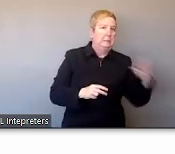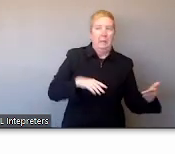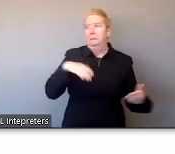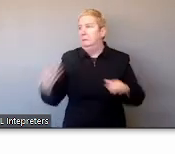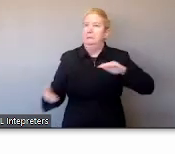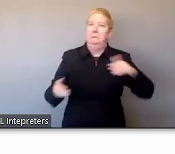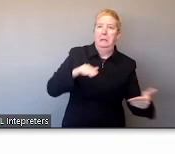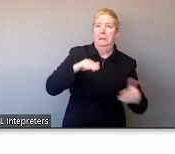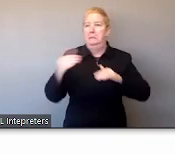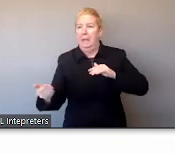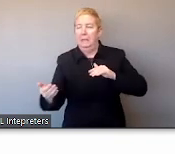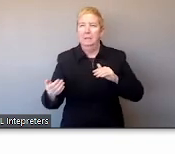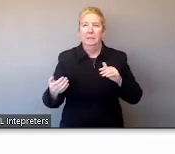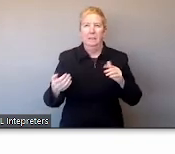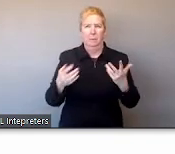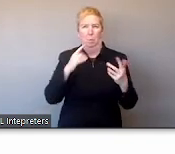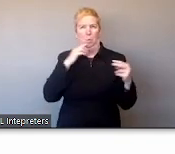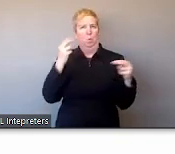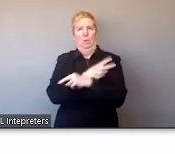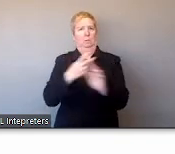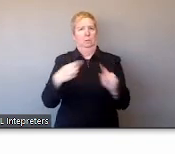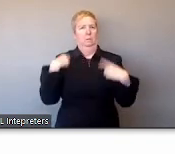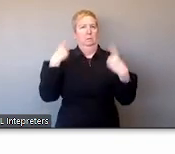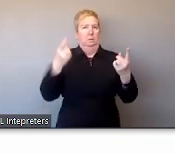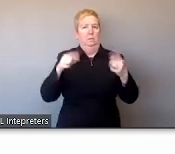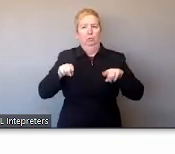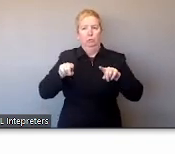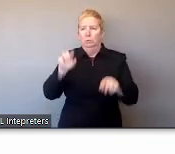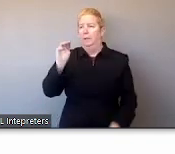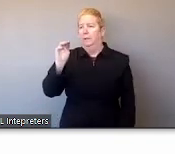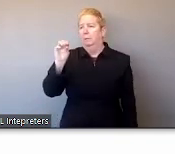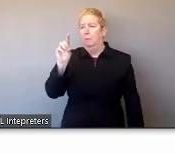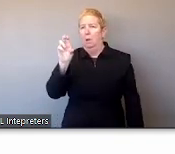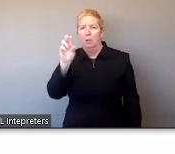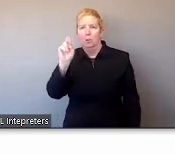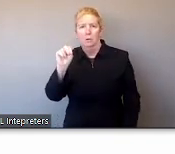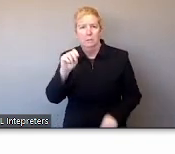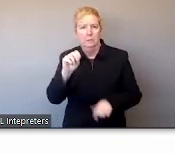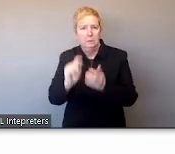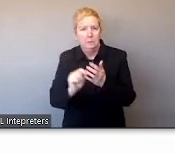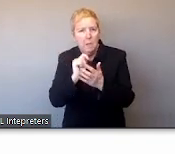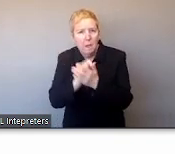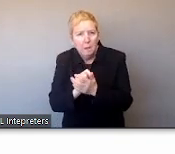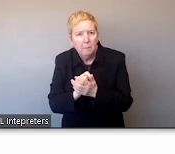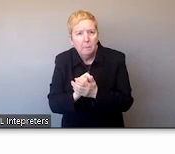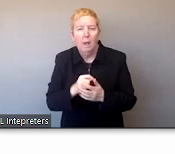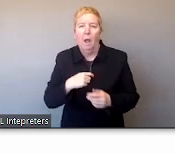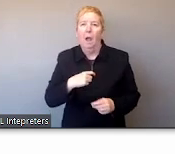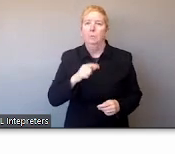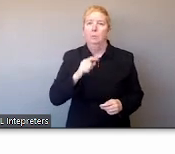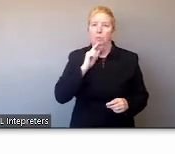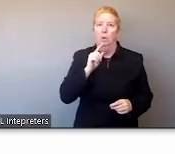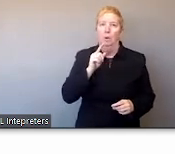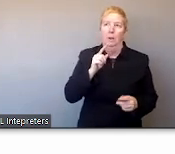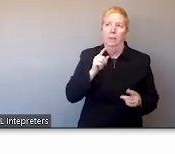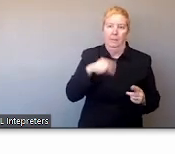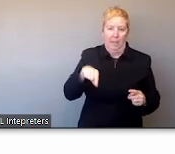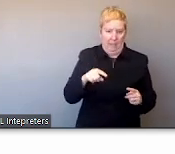modern infection occurring around the world, seeing that they had no